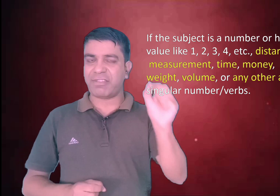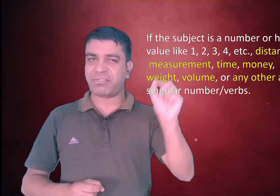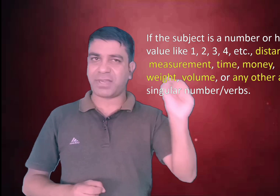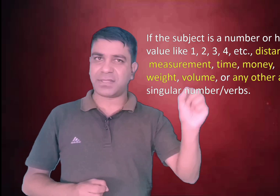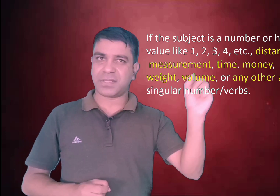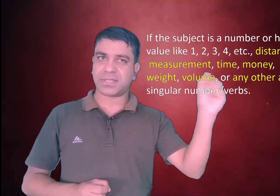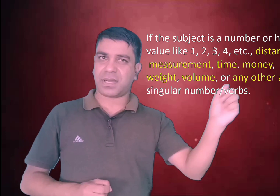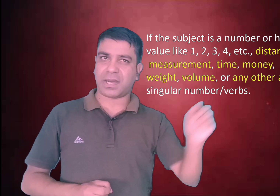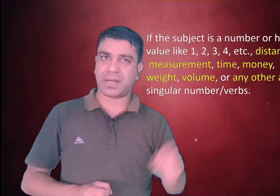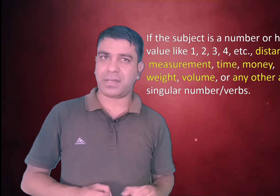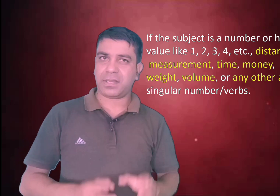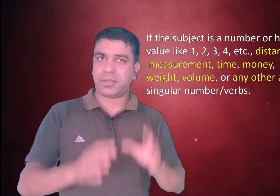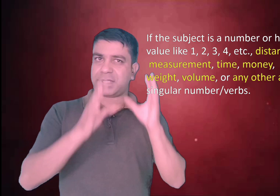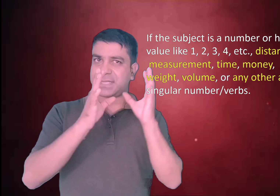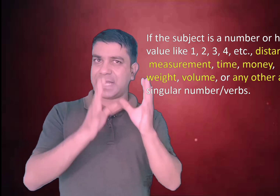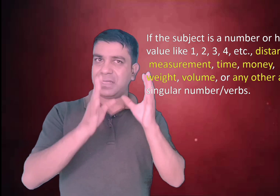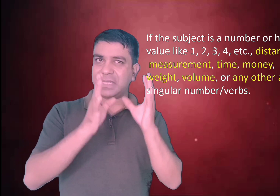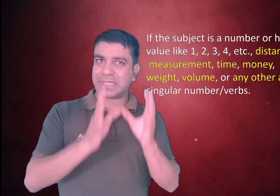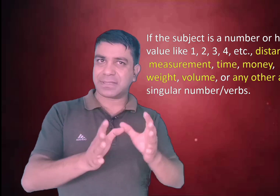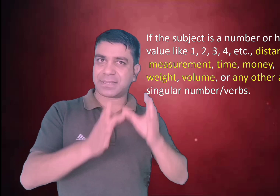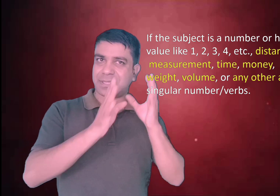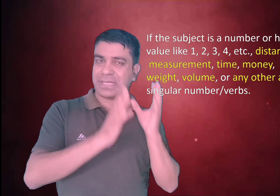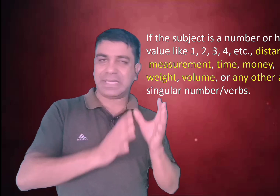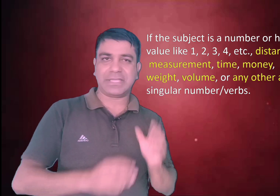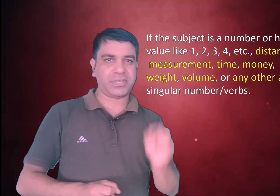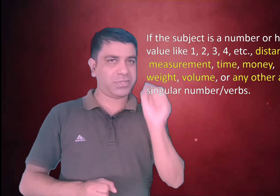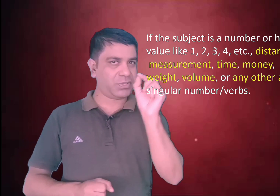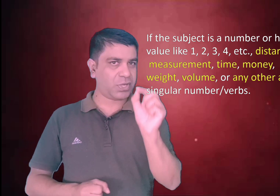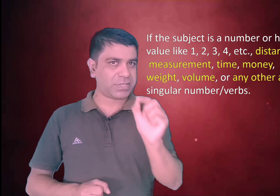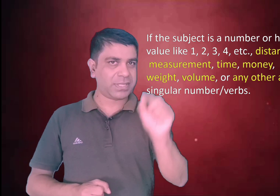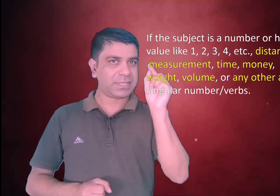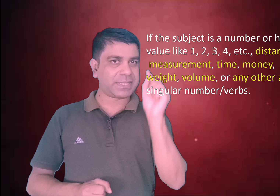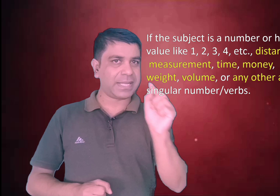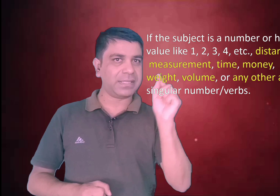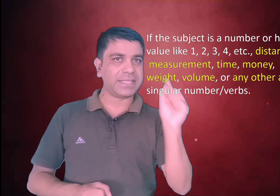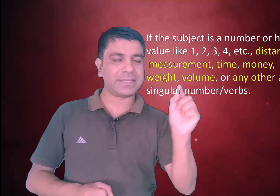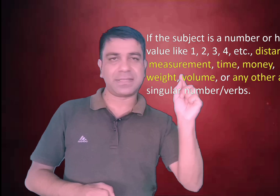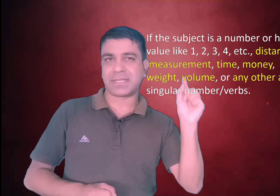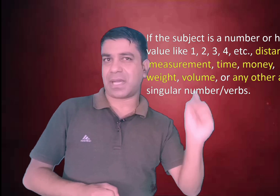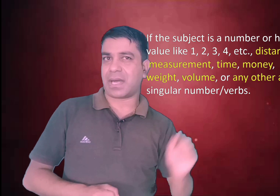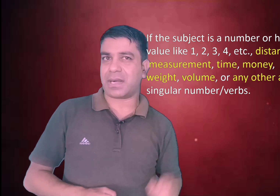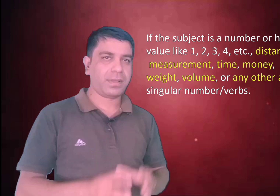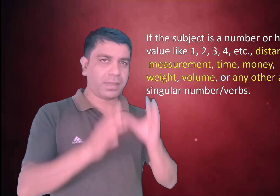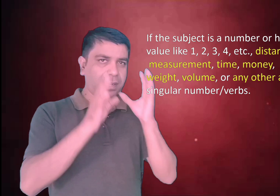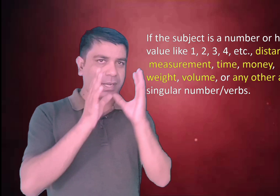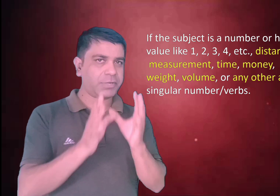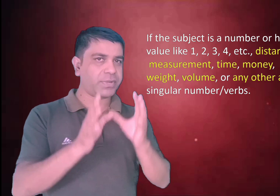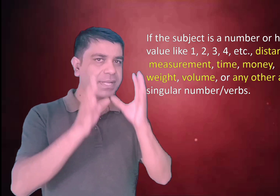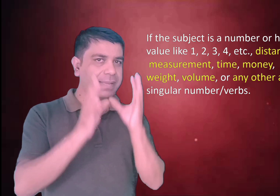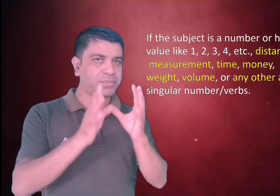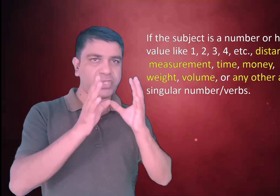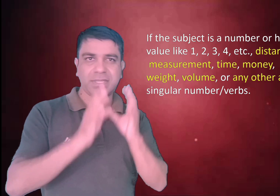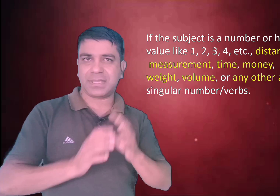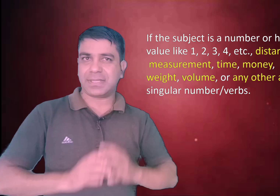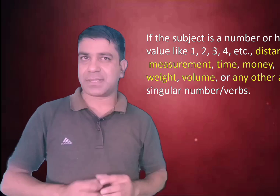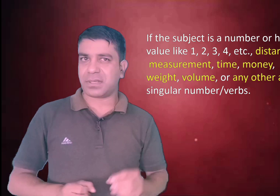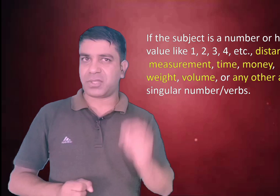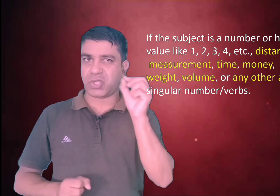5 kgs are. 10 liters is, not 10 liters are. 100 mg is,